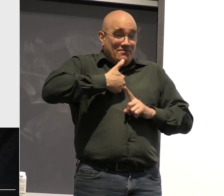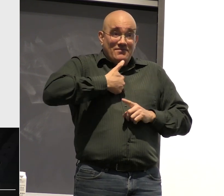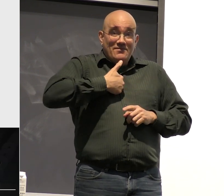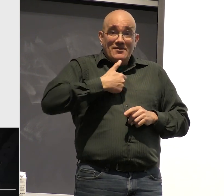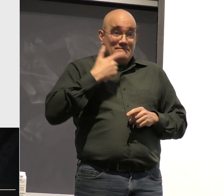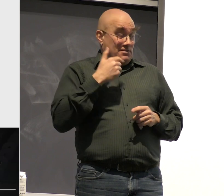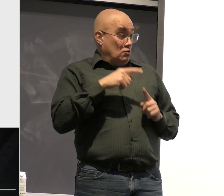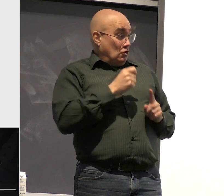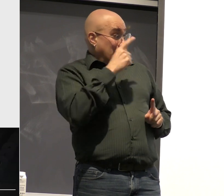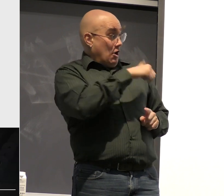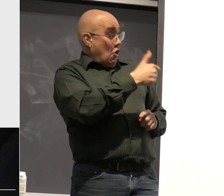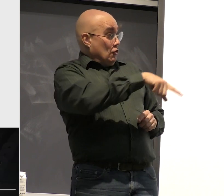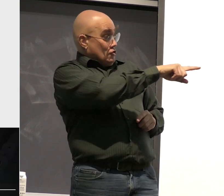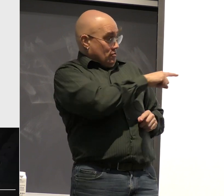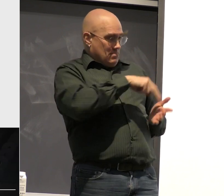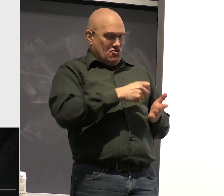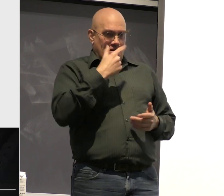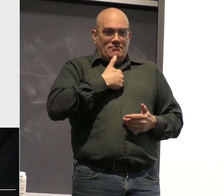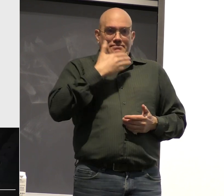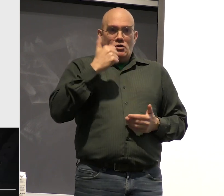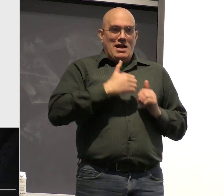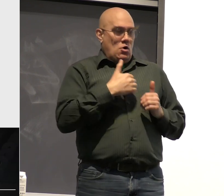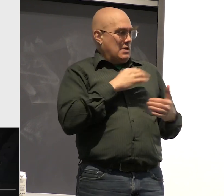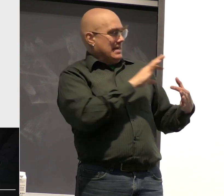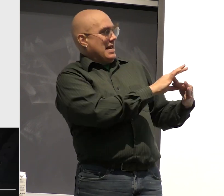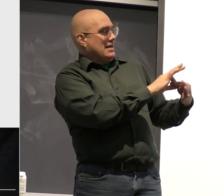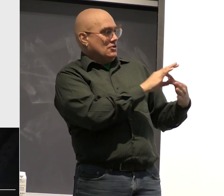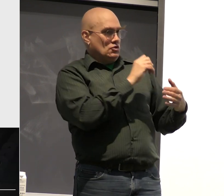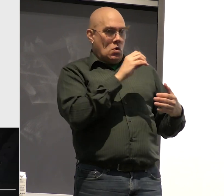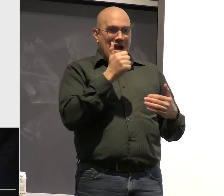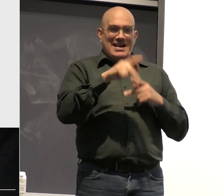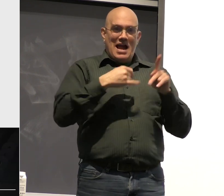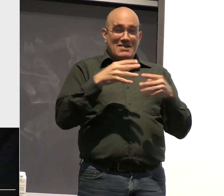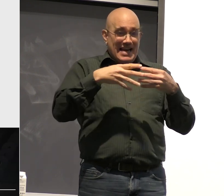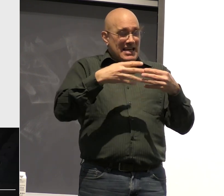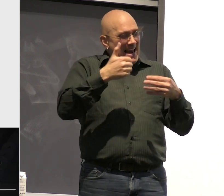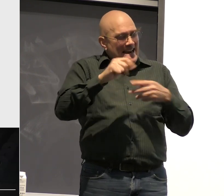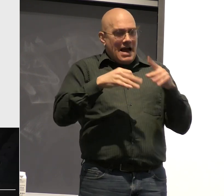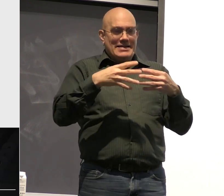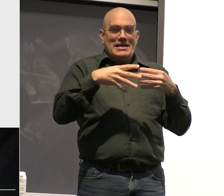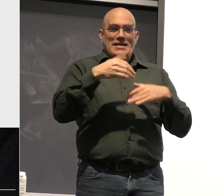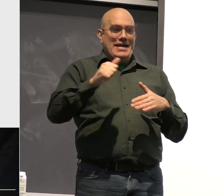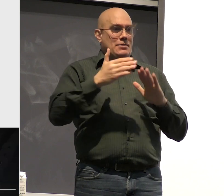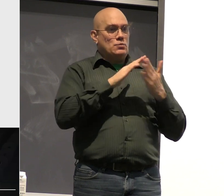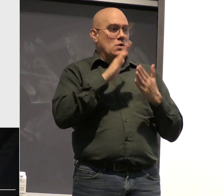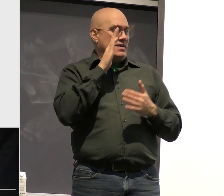in our understanding of self, to make sure that we understand each other and we make those personal connections, that there should not be